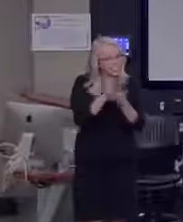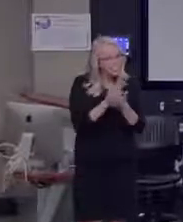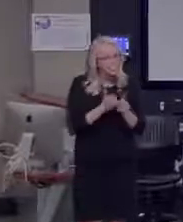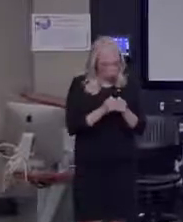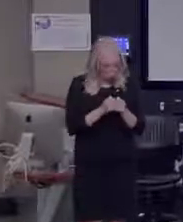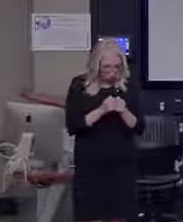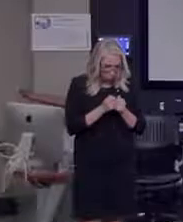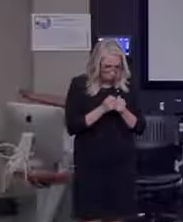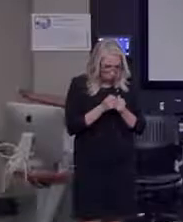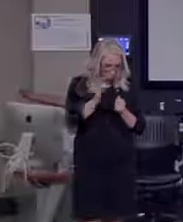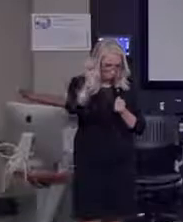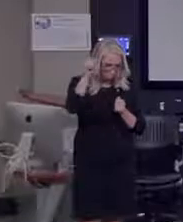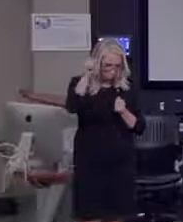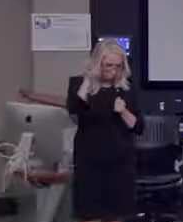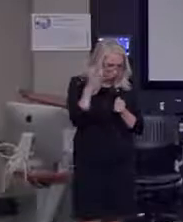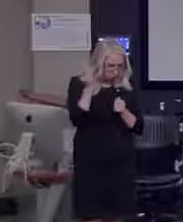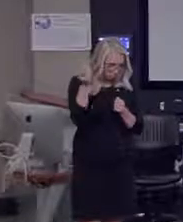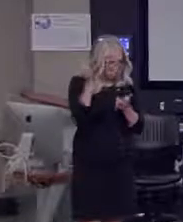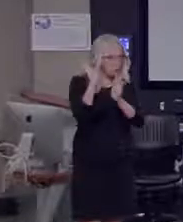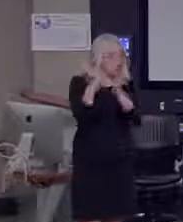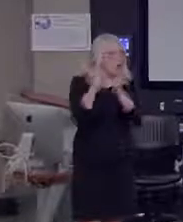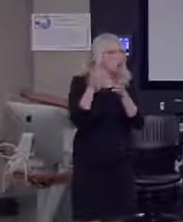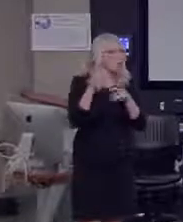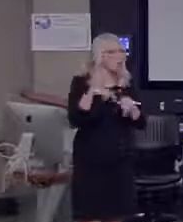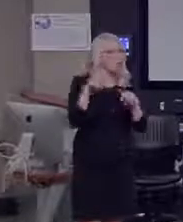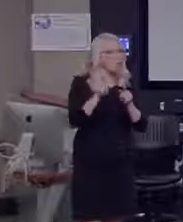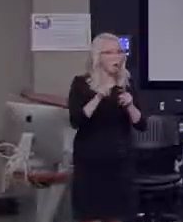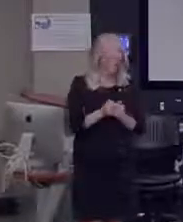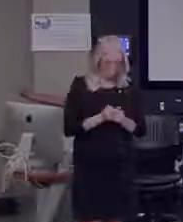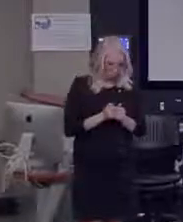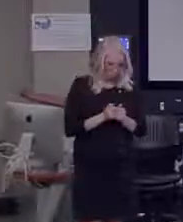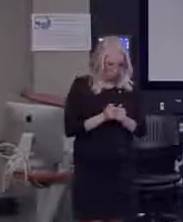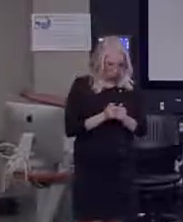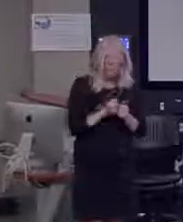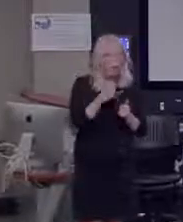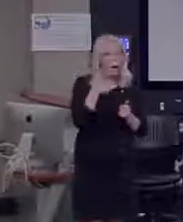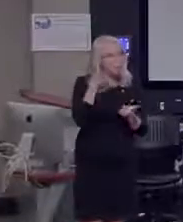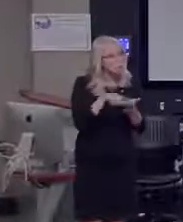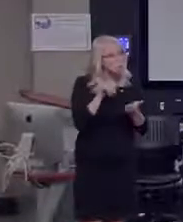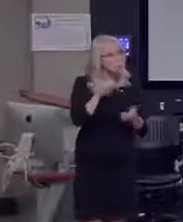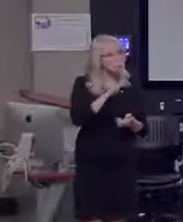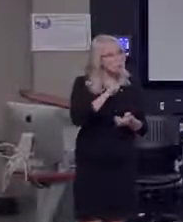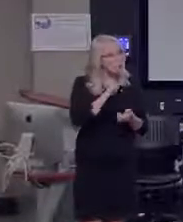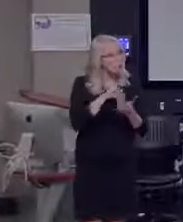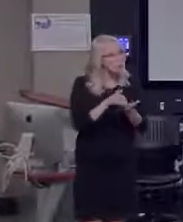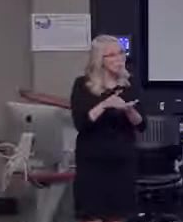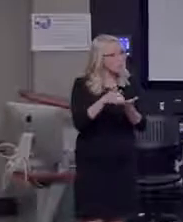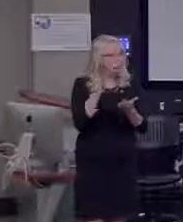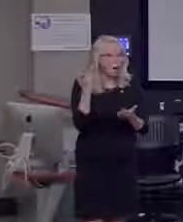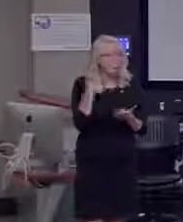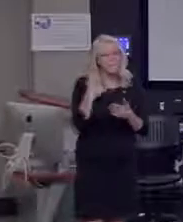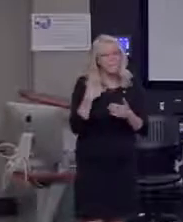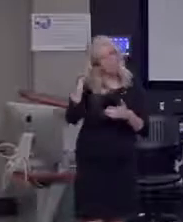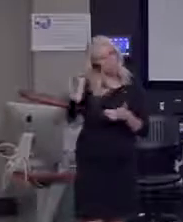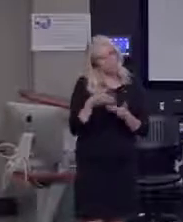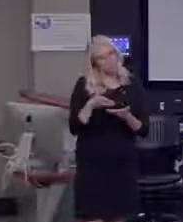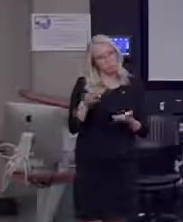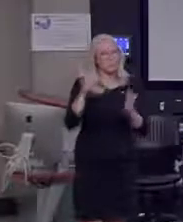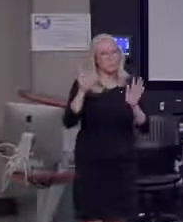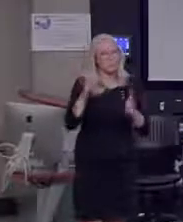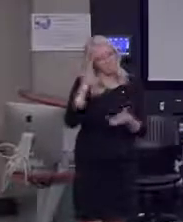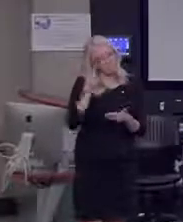them. Now, I, for one, have noticed this a lot because I have one wonderful son who at dinner